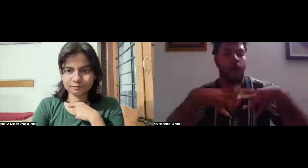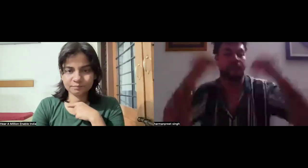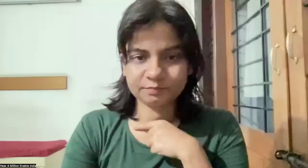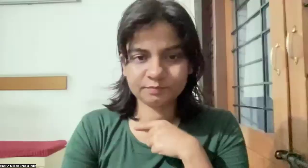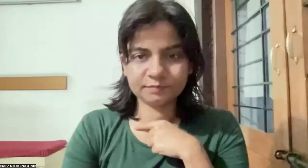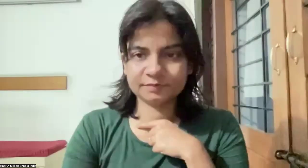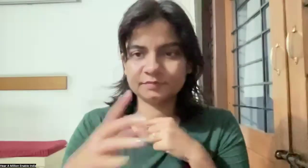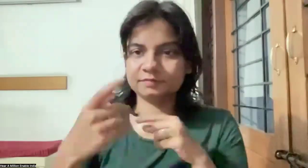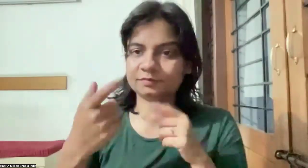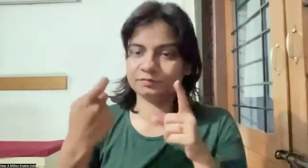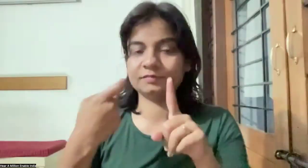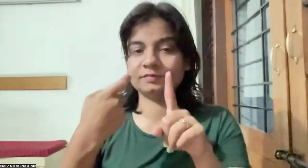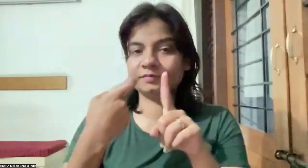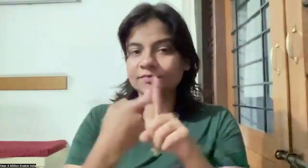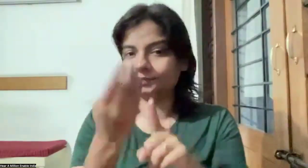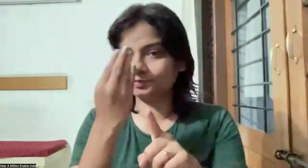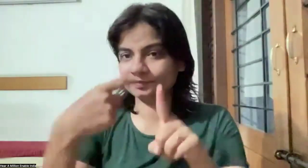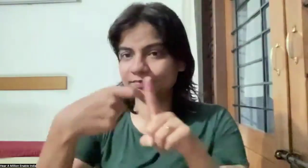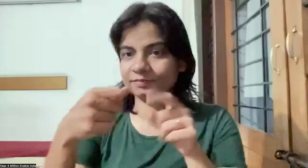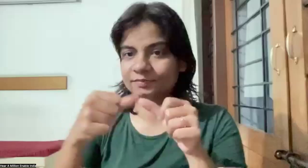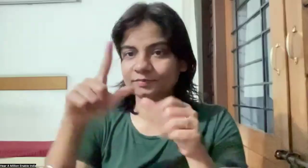Need just 5 minutes.